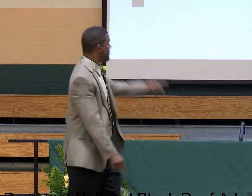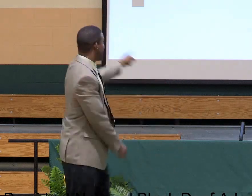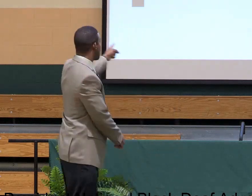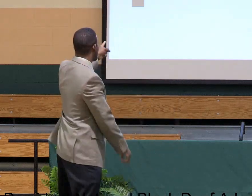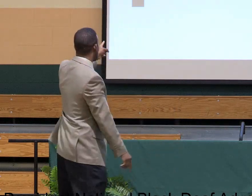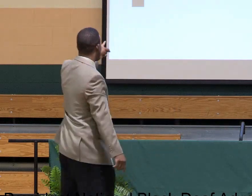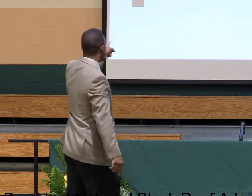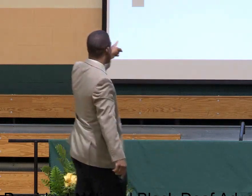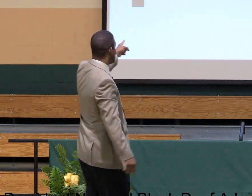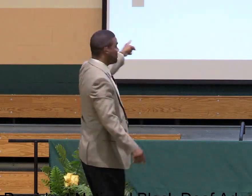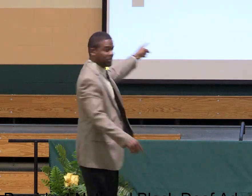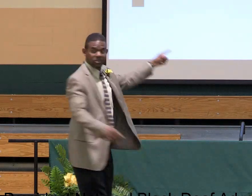vainglorious.